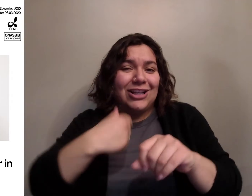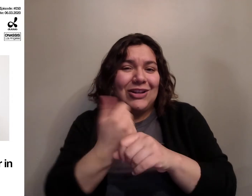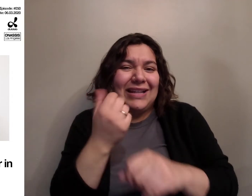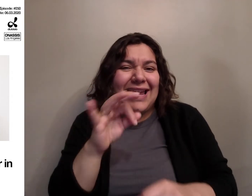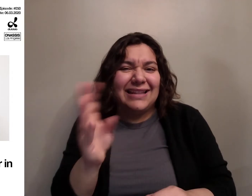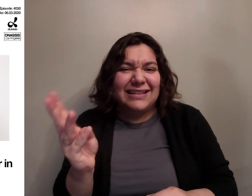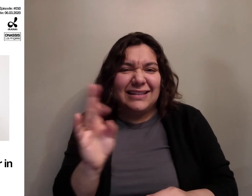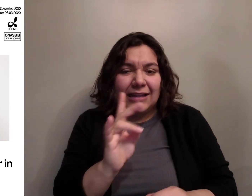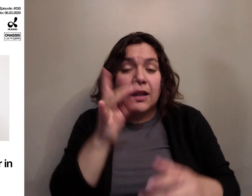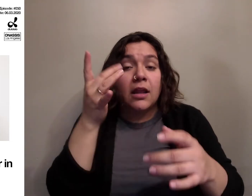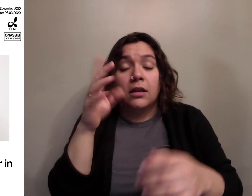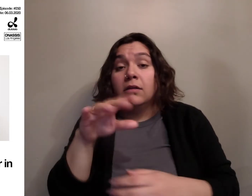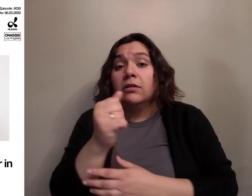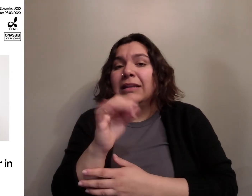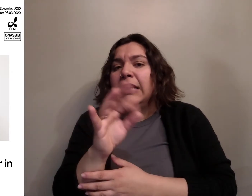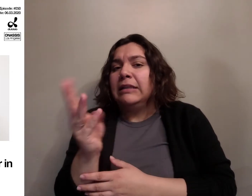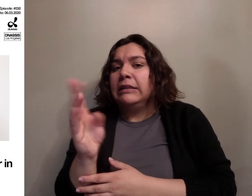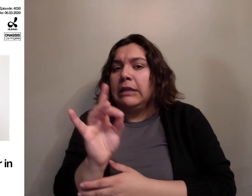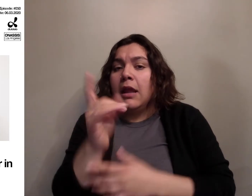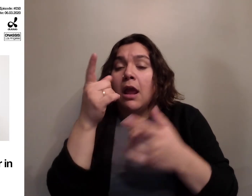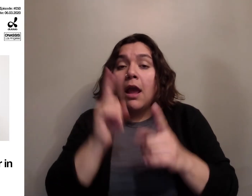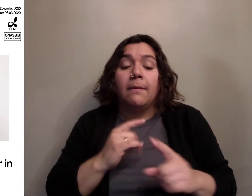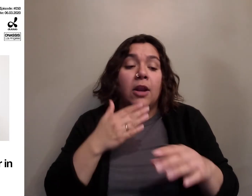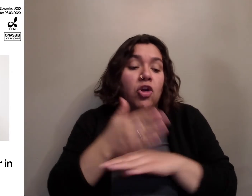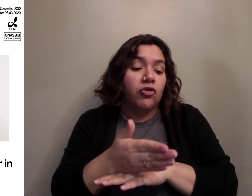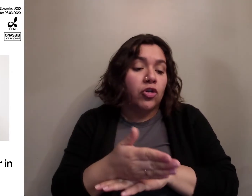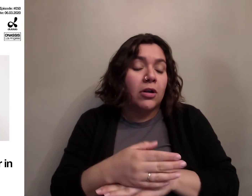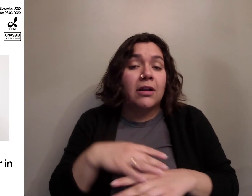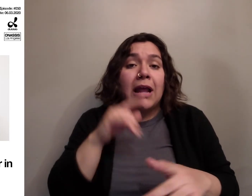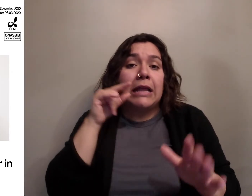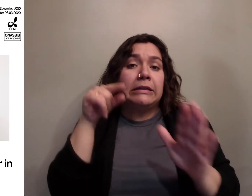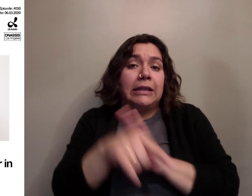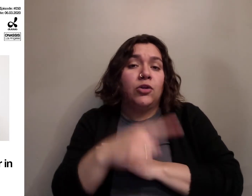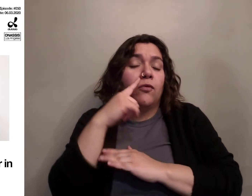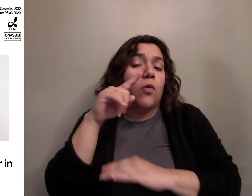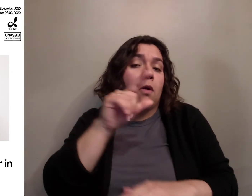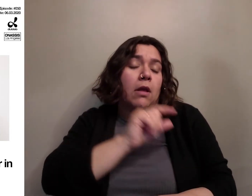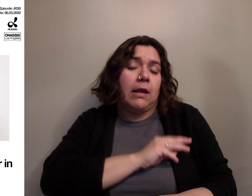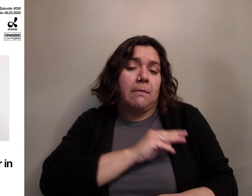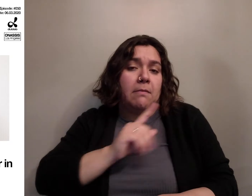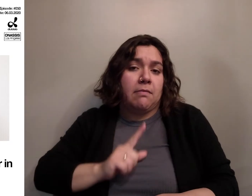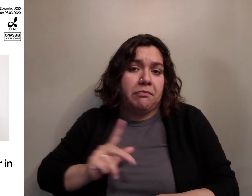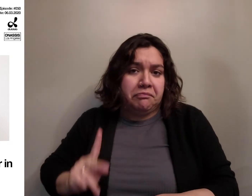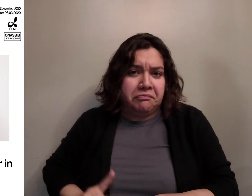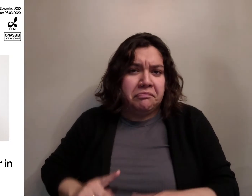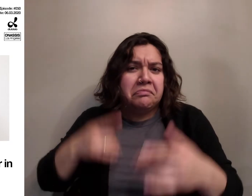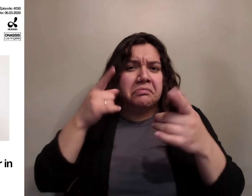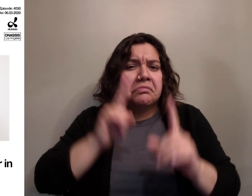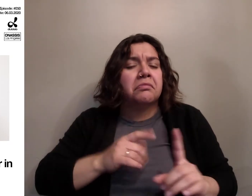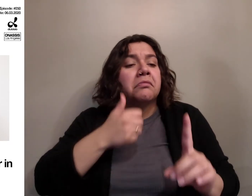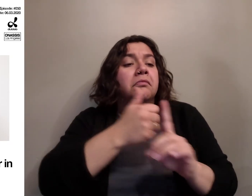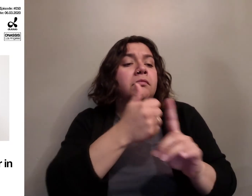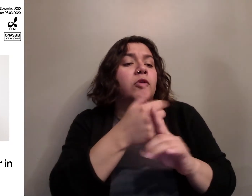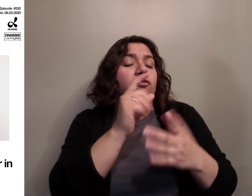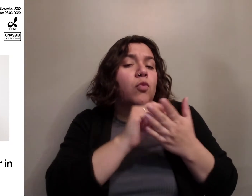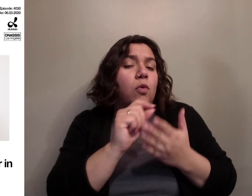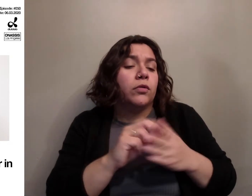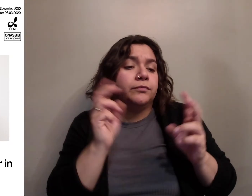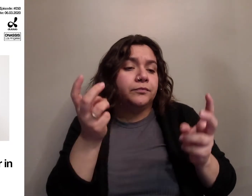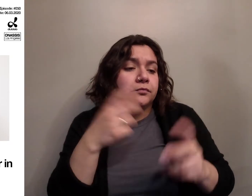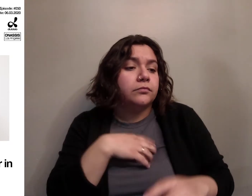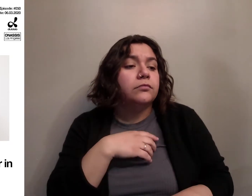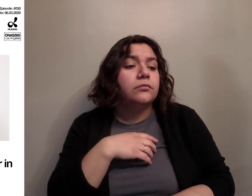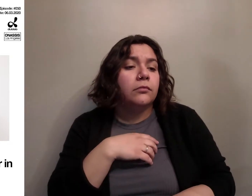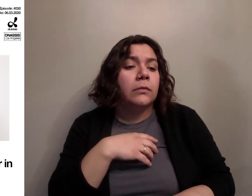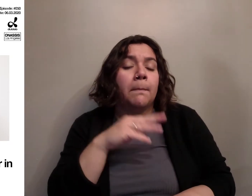to Esquire in 1968, just after the assassination of Martin